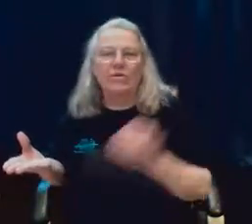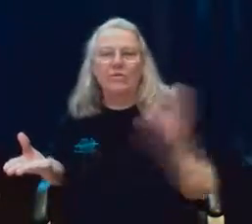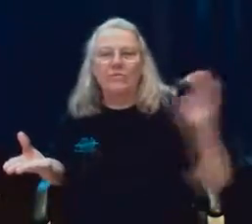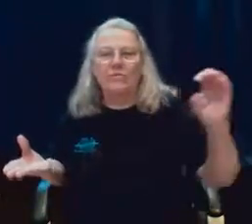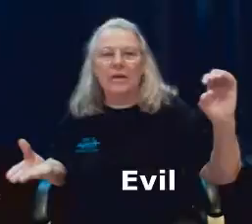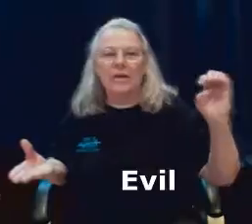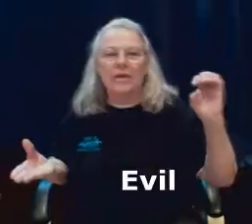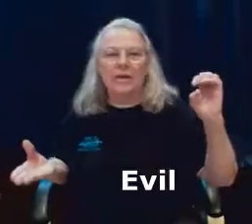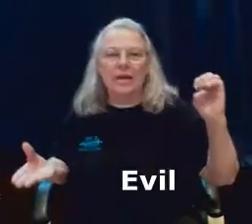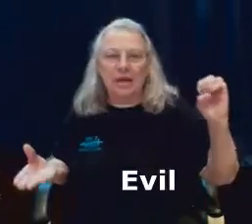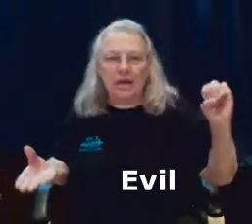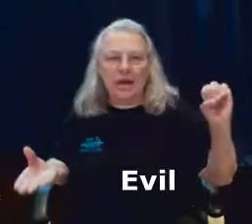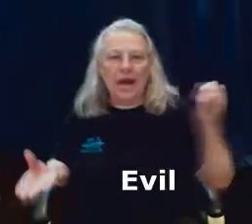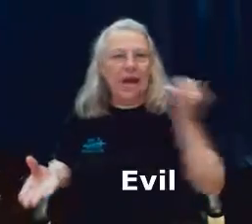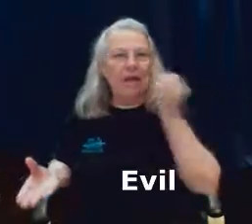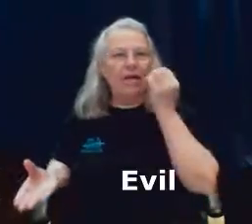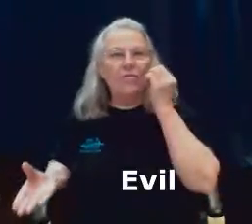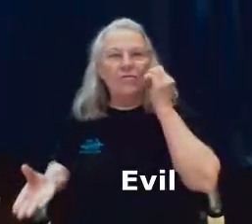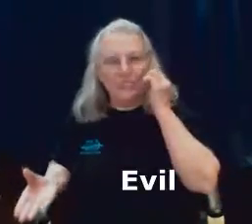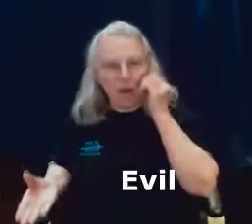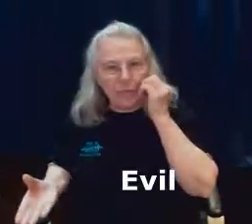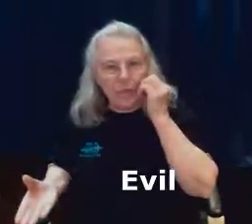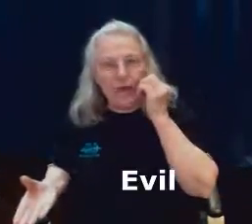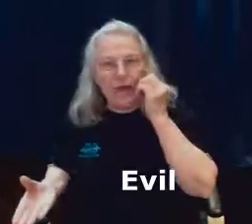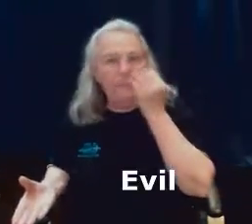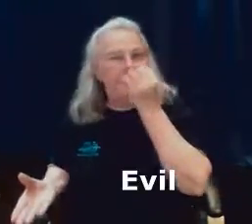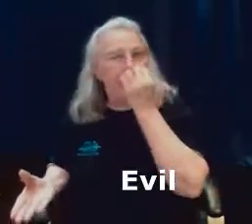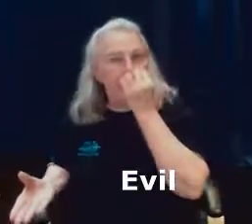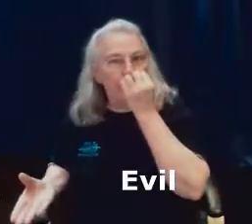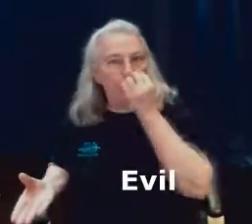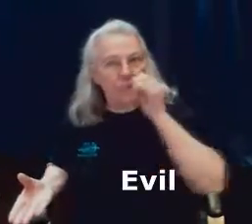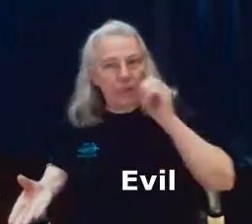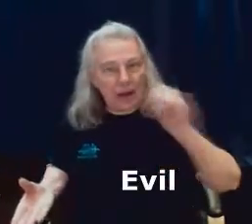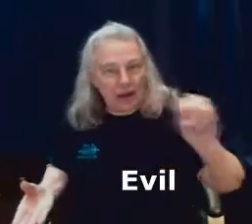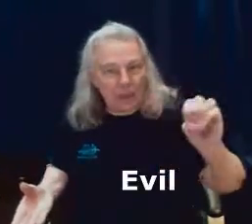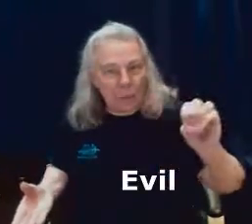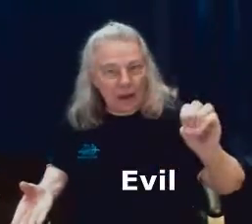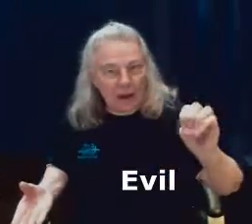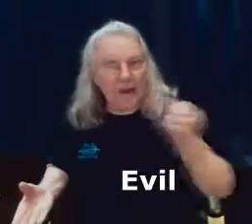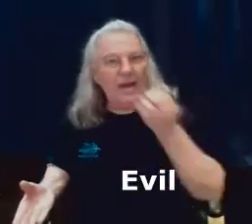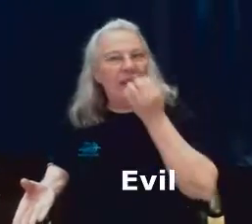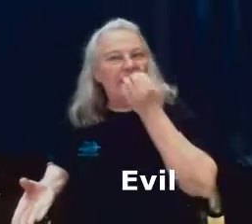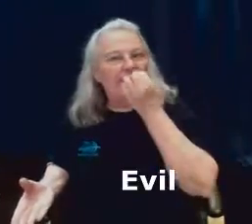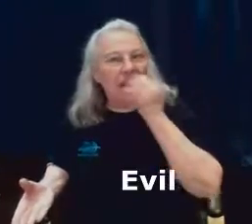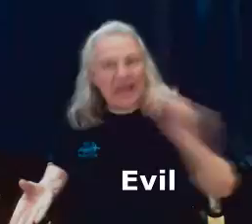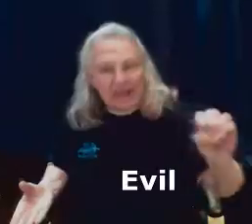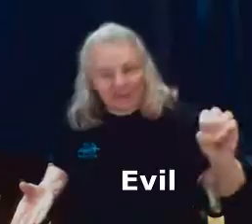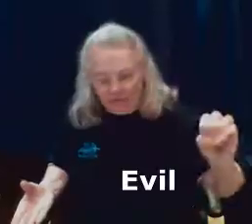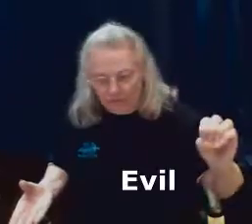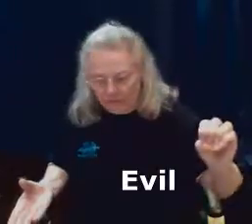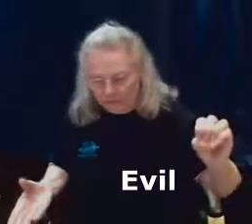Evil. The E hand from your lips and away. Evil.